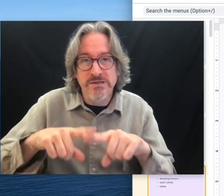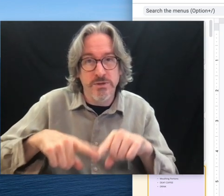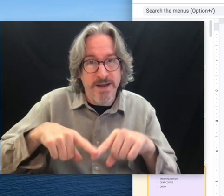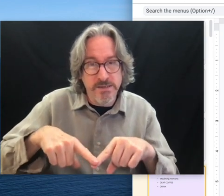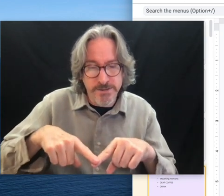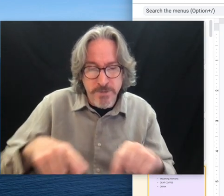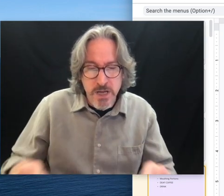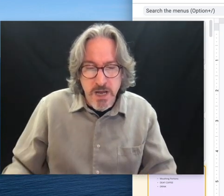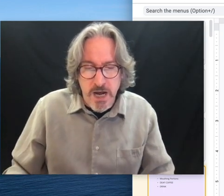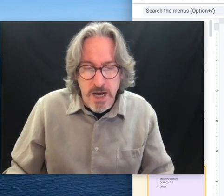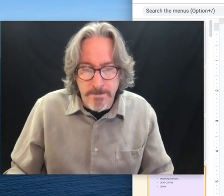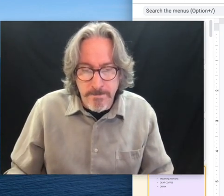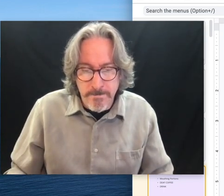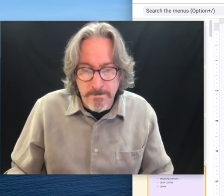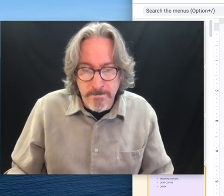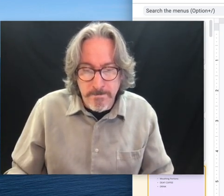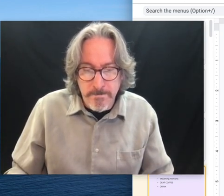So depends.